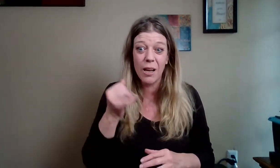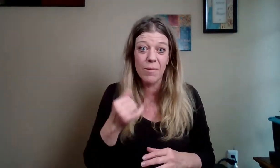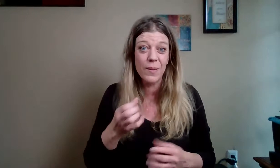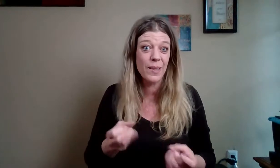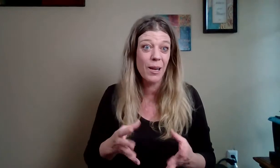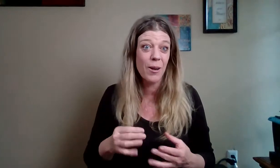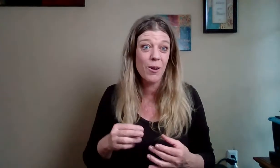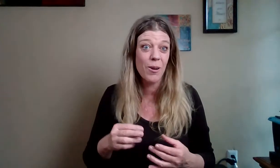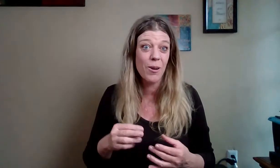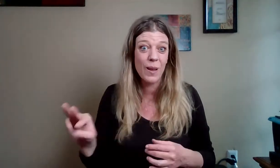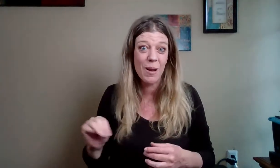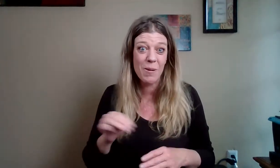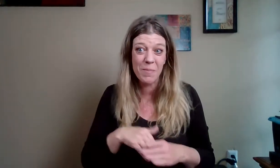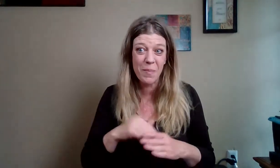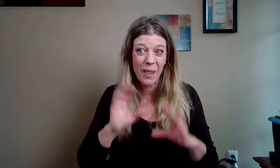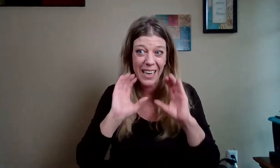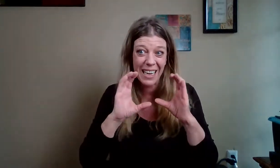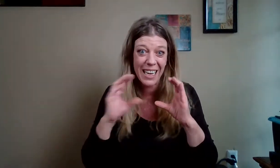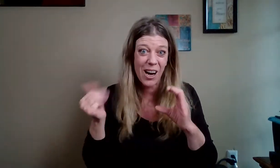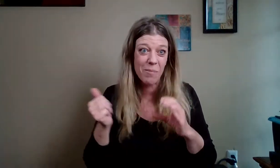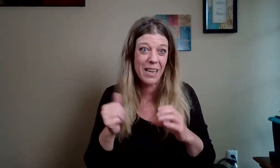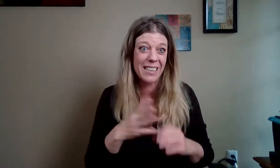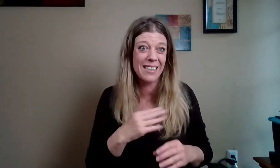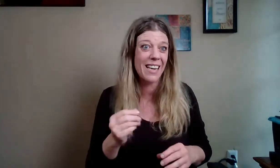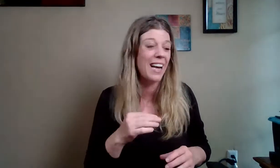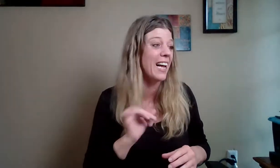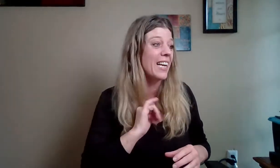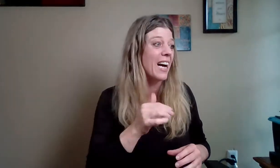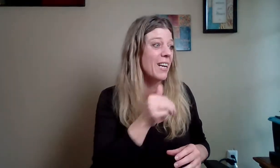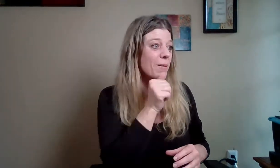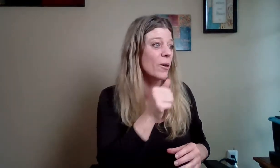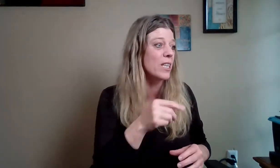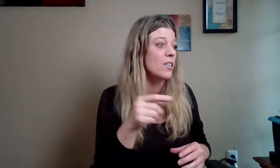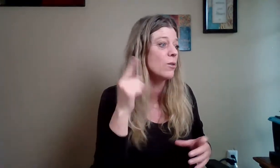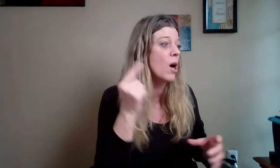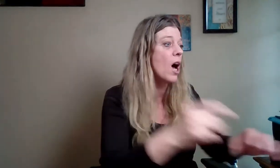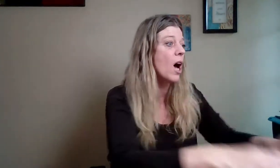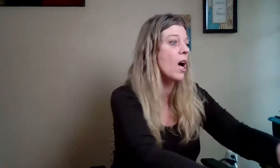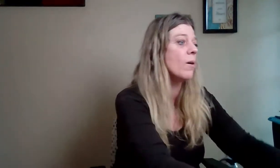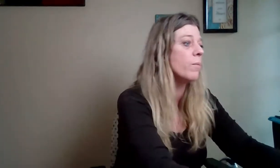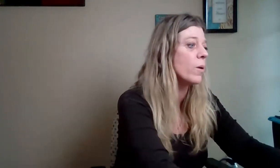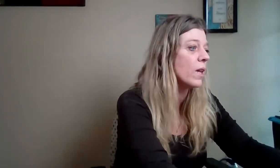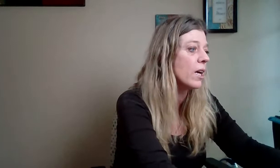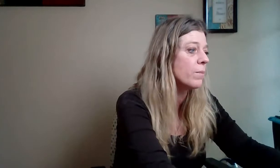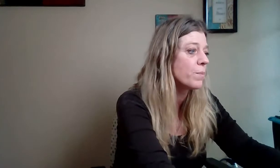If so, put them in comments. And I am going to pull up